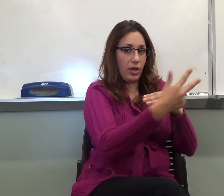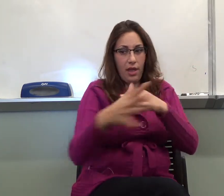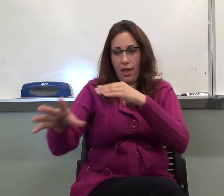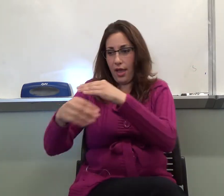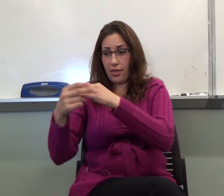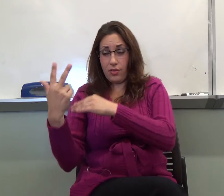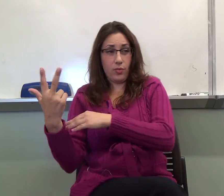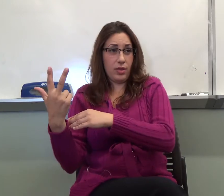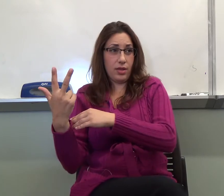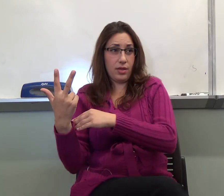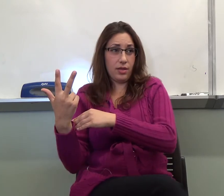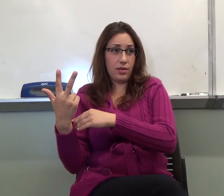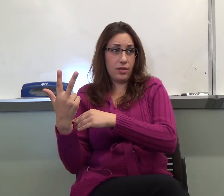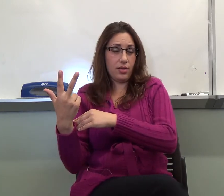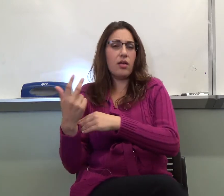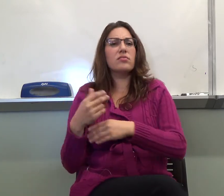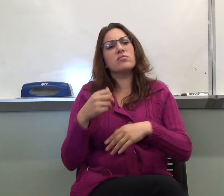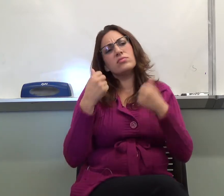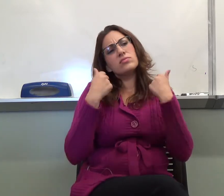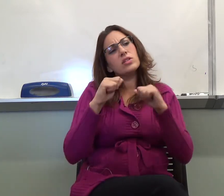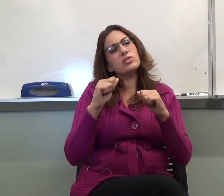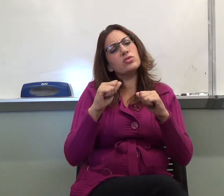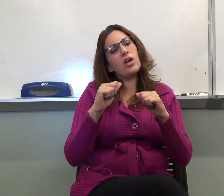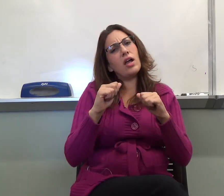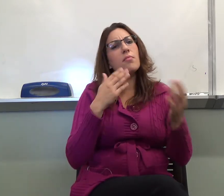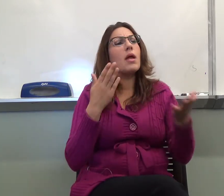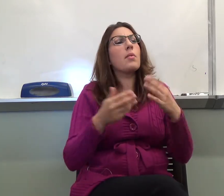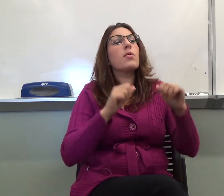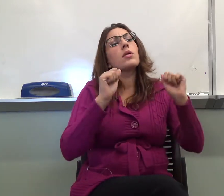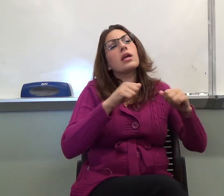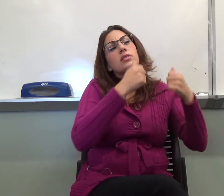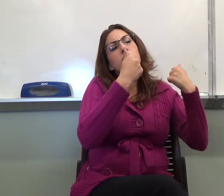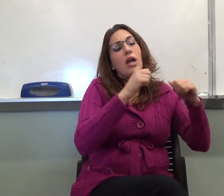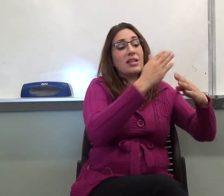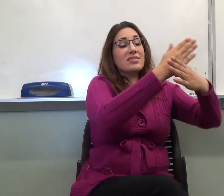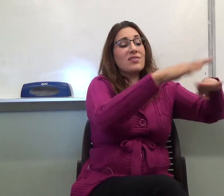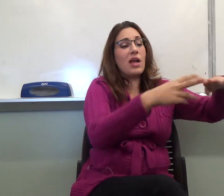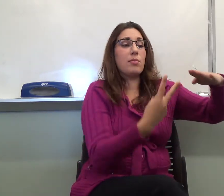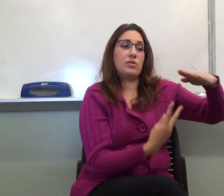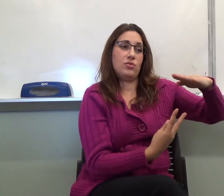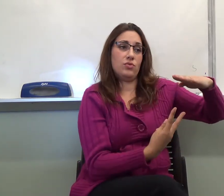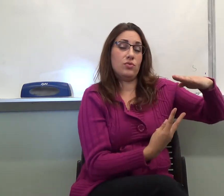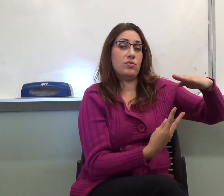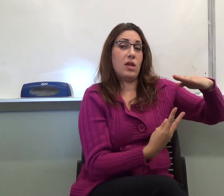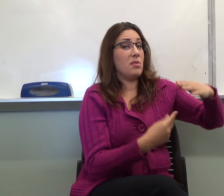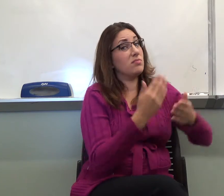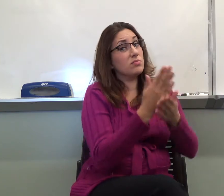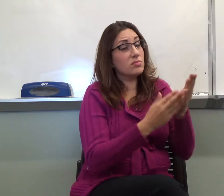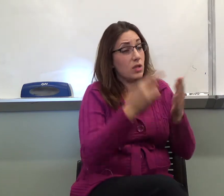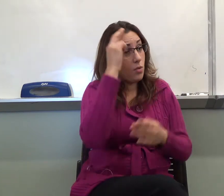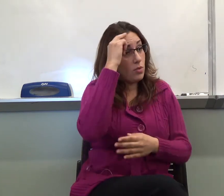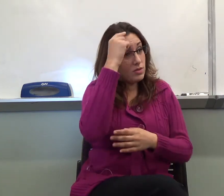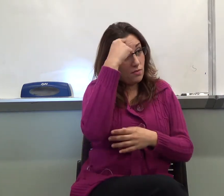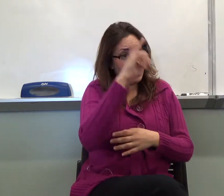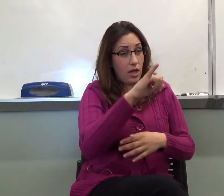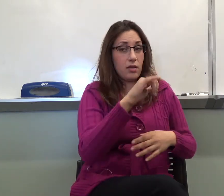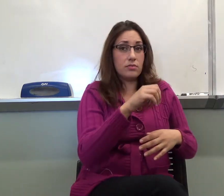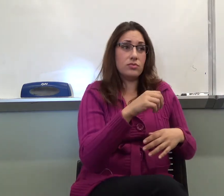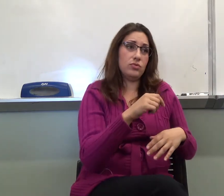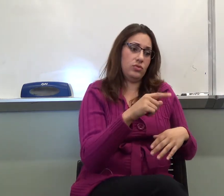itself, let's suppose we divide it by 2 first. I mean, there's some justification for that. You know, you want to get rid of that multiplication by